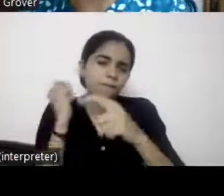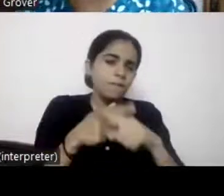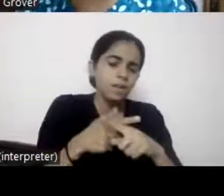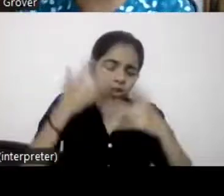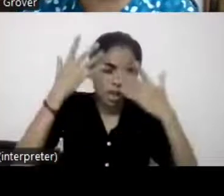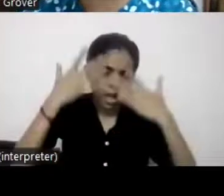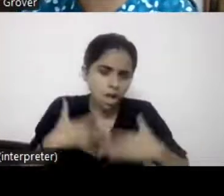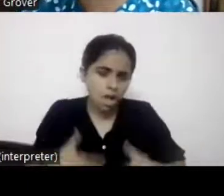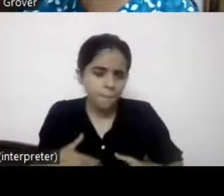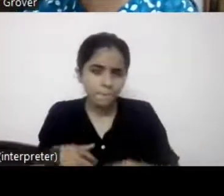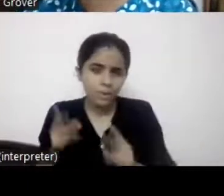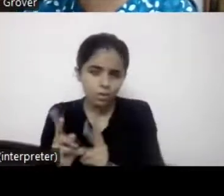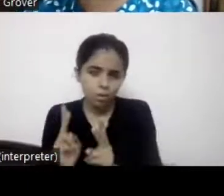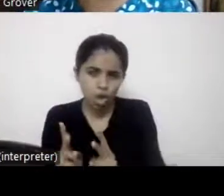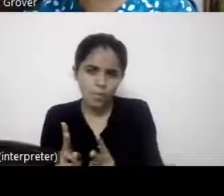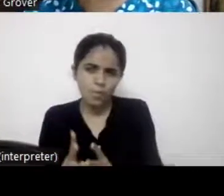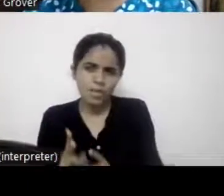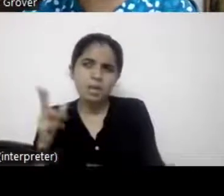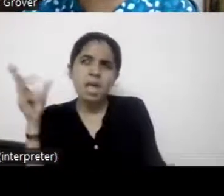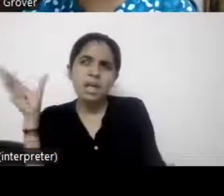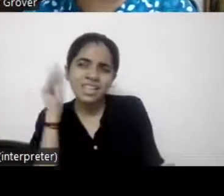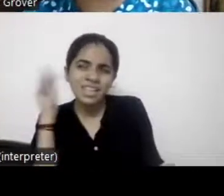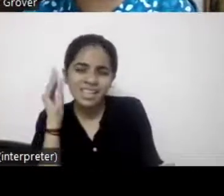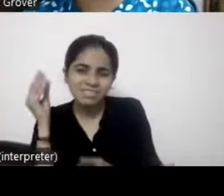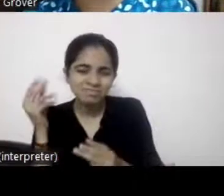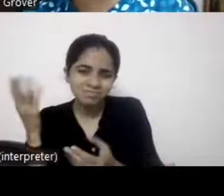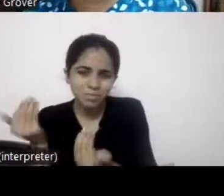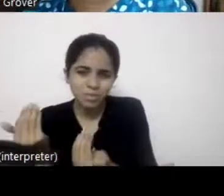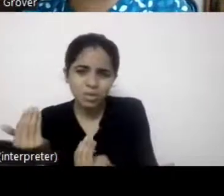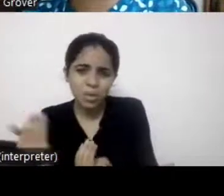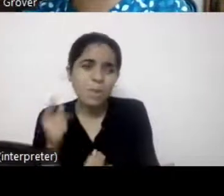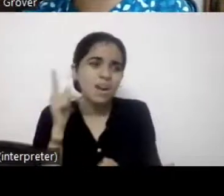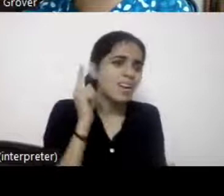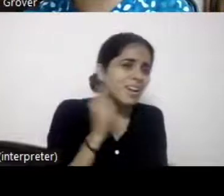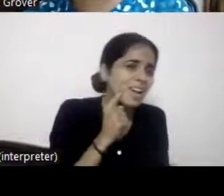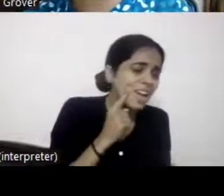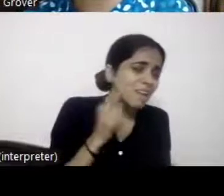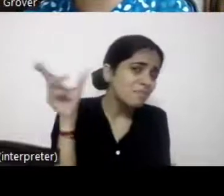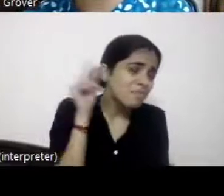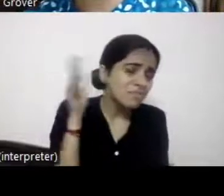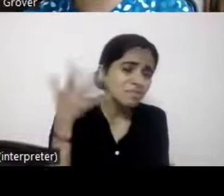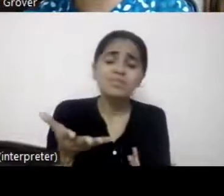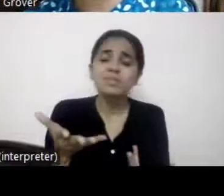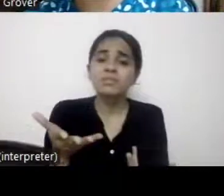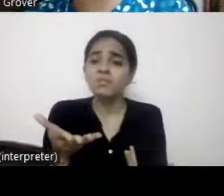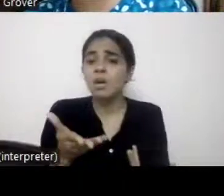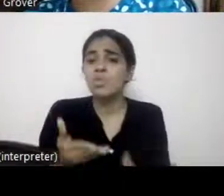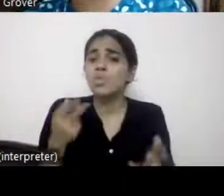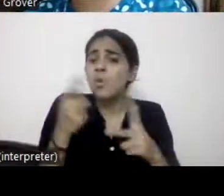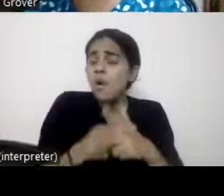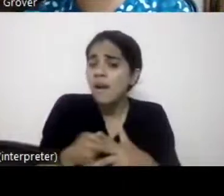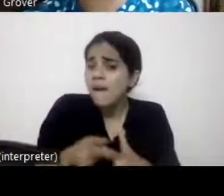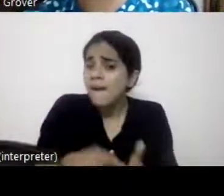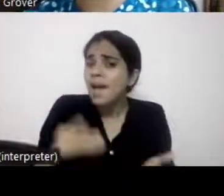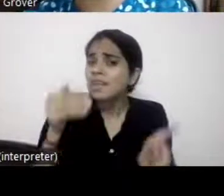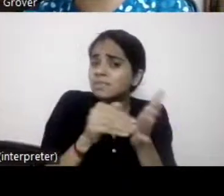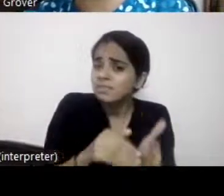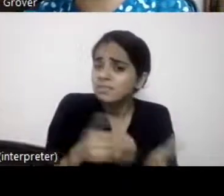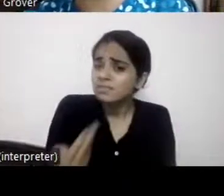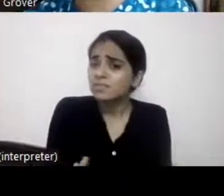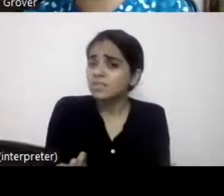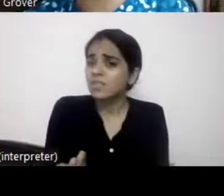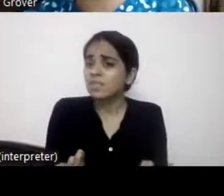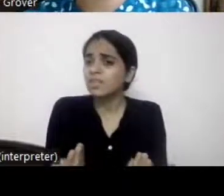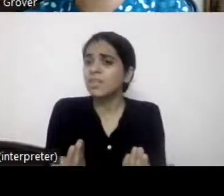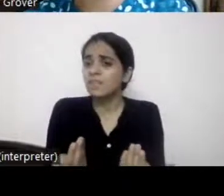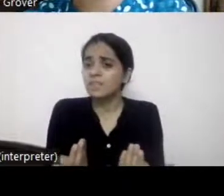people have taken for granted. The questions of understanding and not understanding are of critical importance in thinking